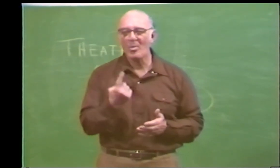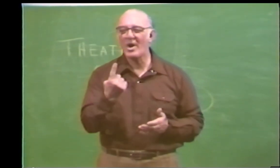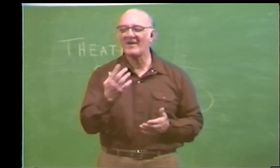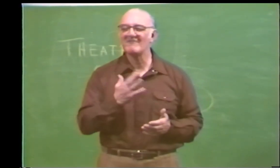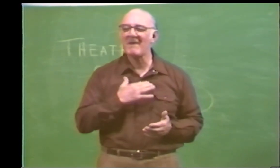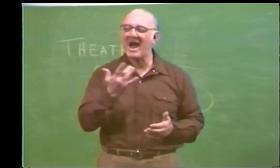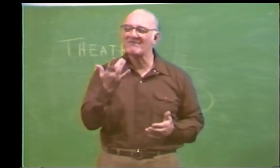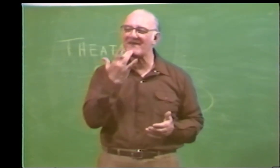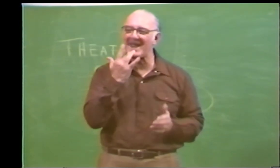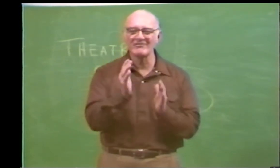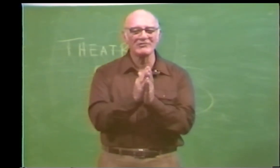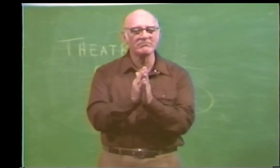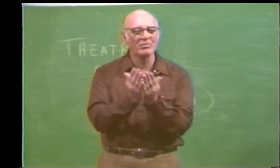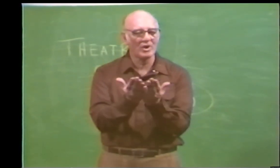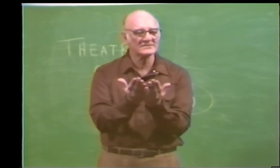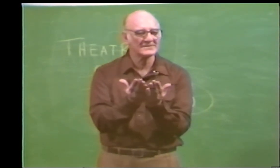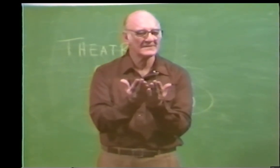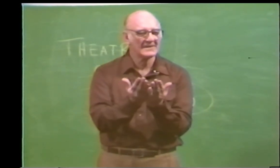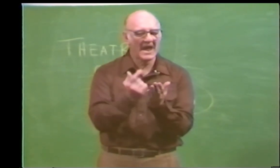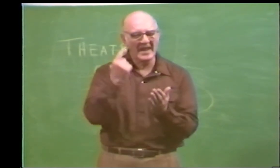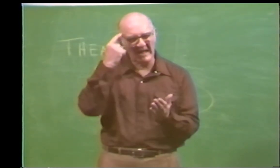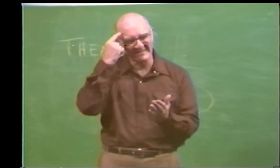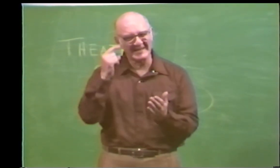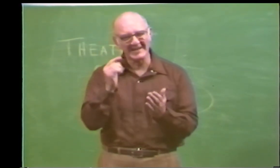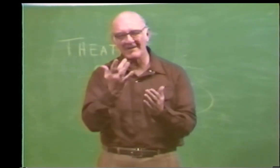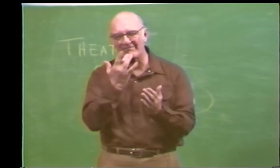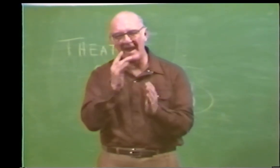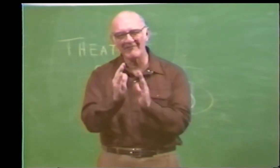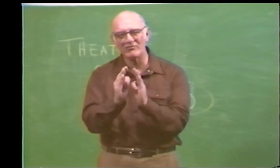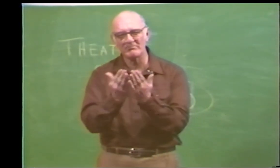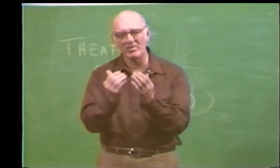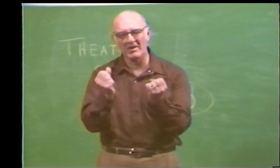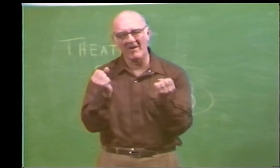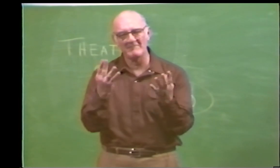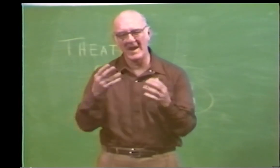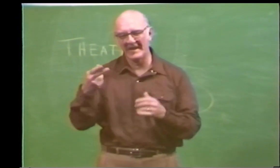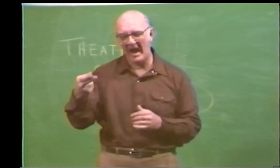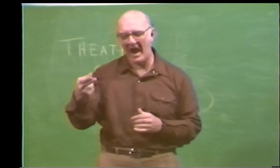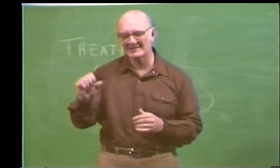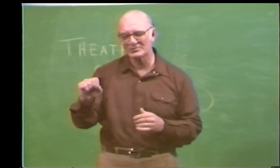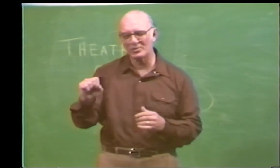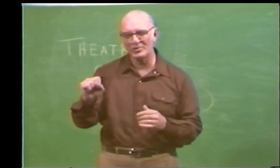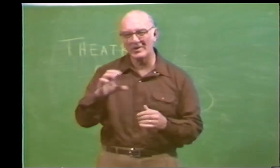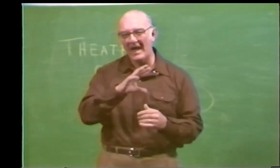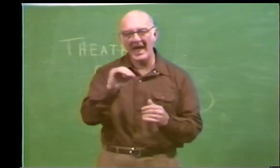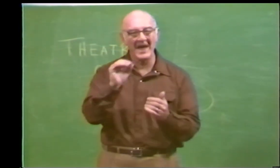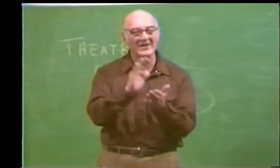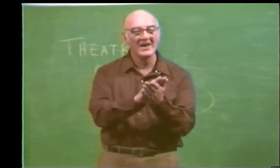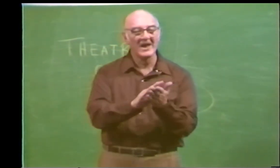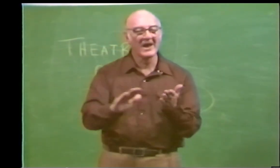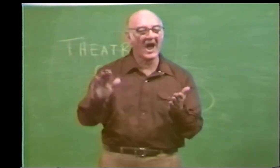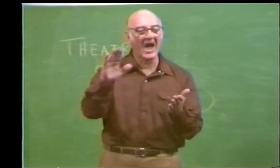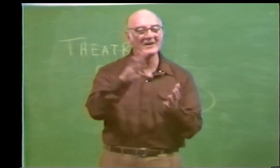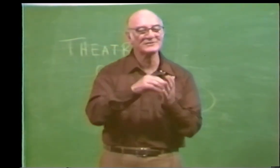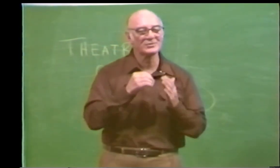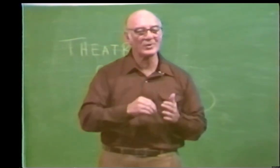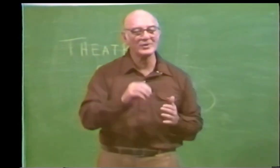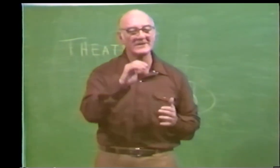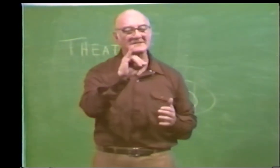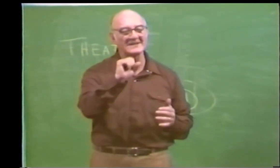One of my favorite books, and I think a favorite book of many high school and college students,